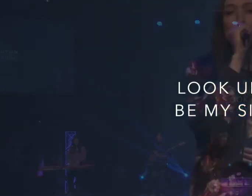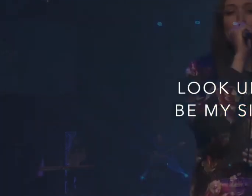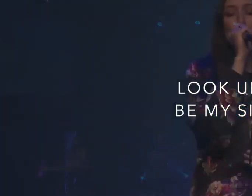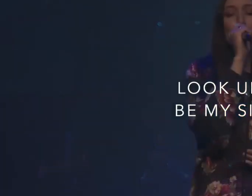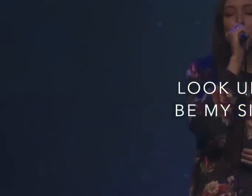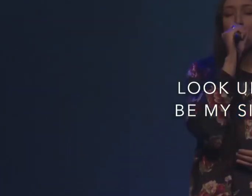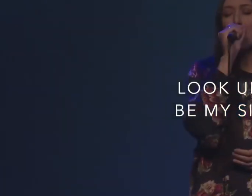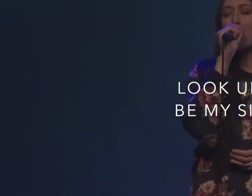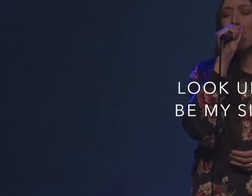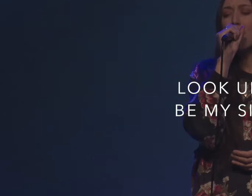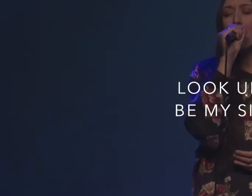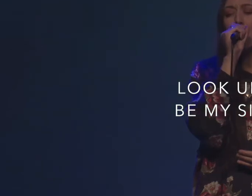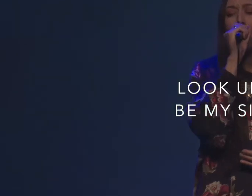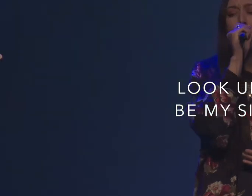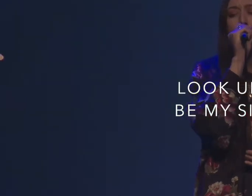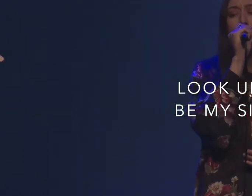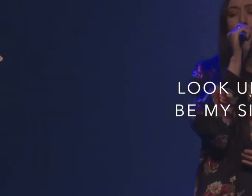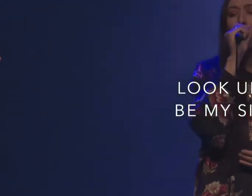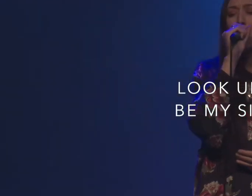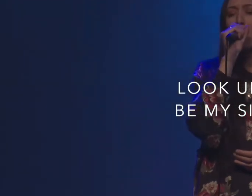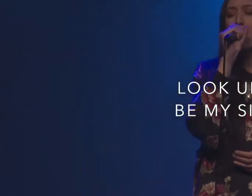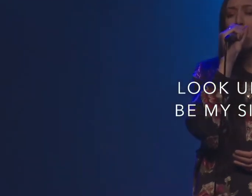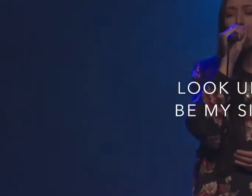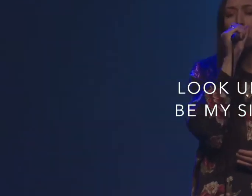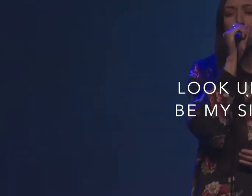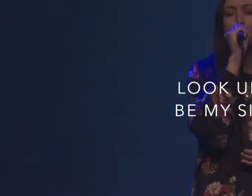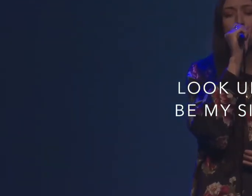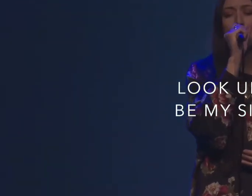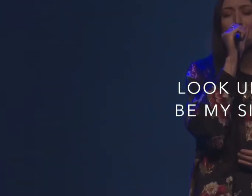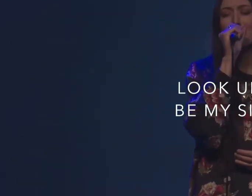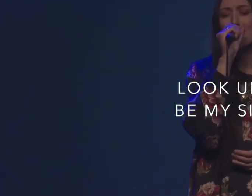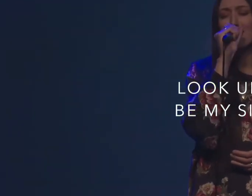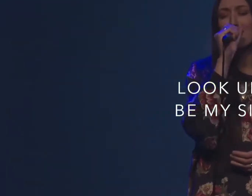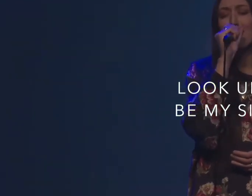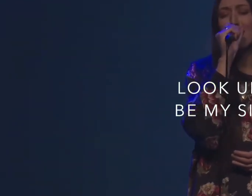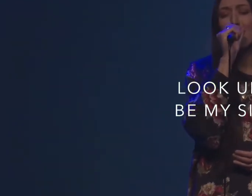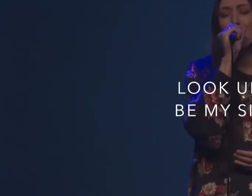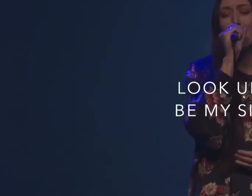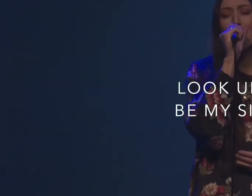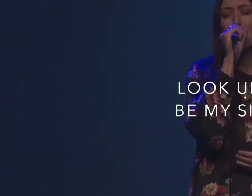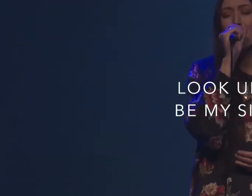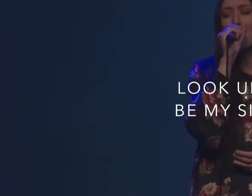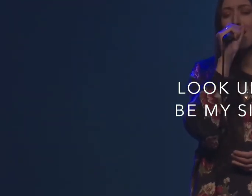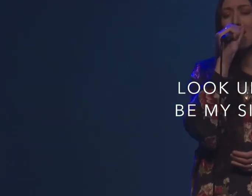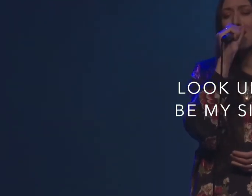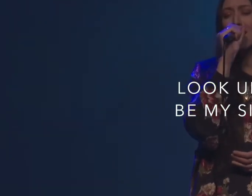God, look upon, be my